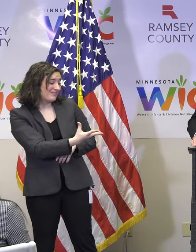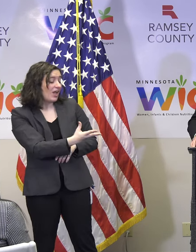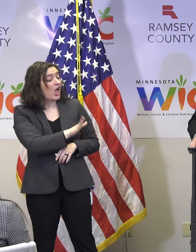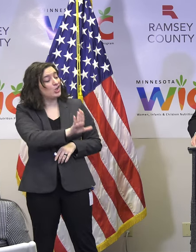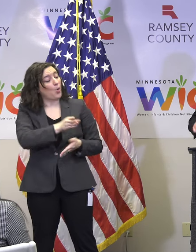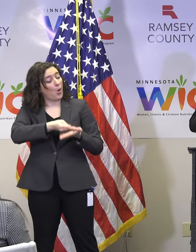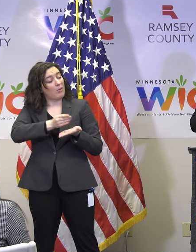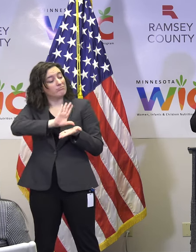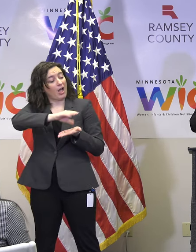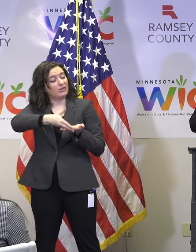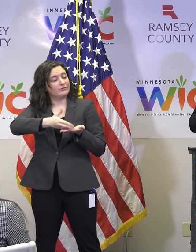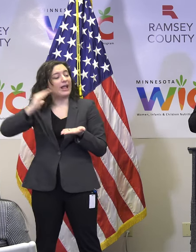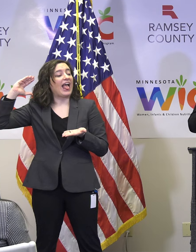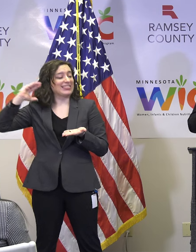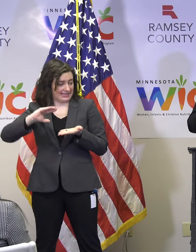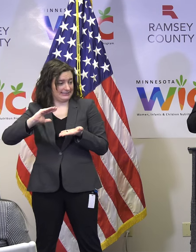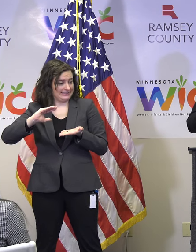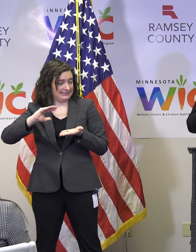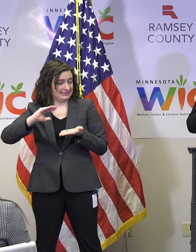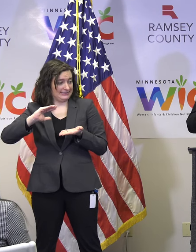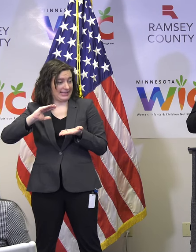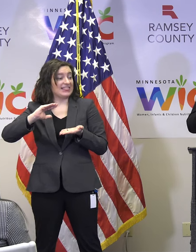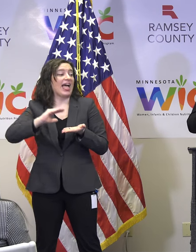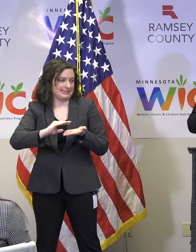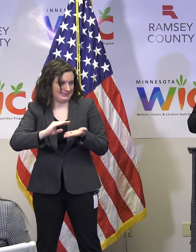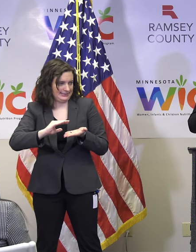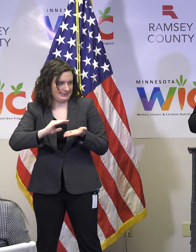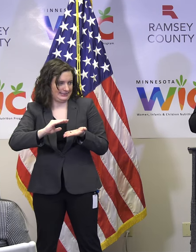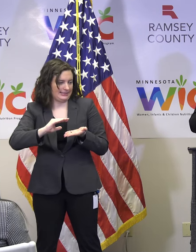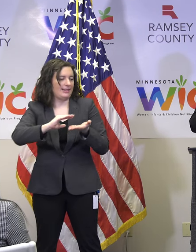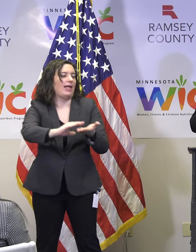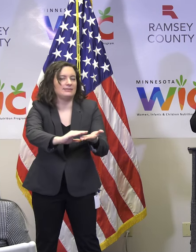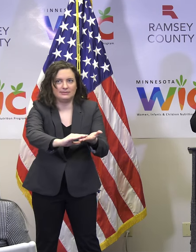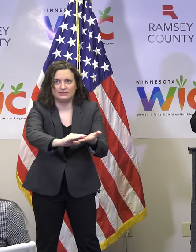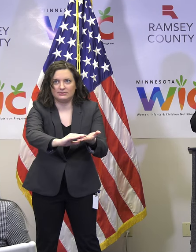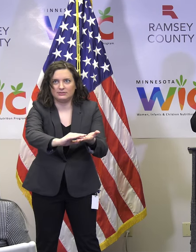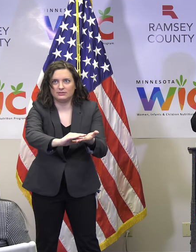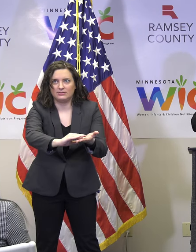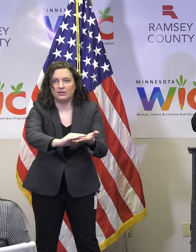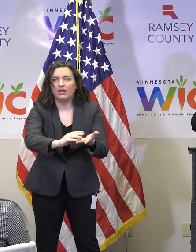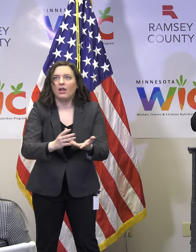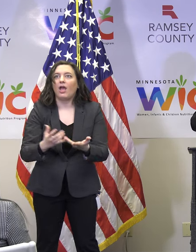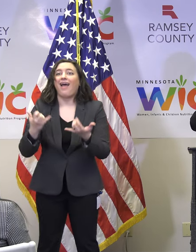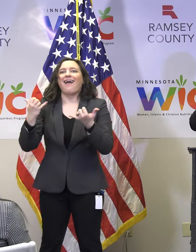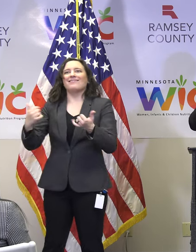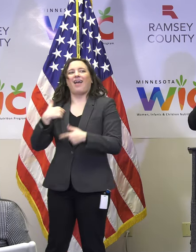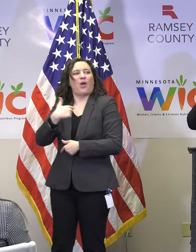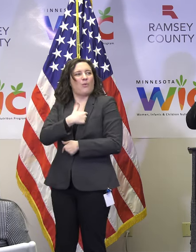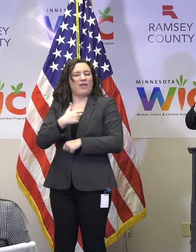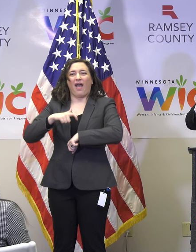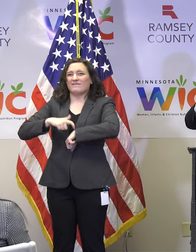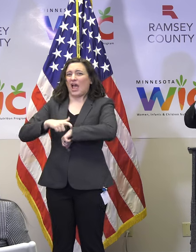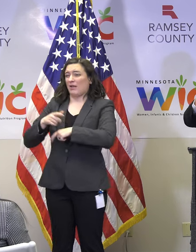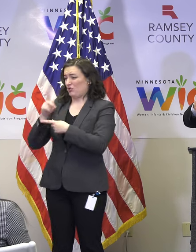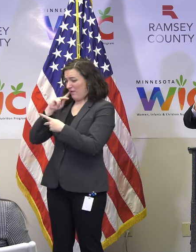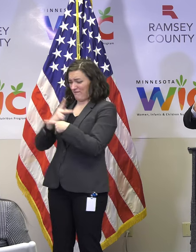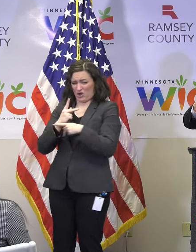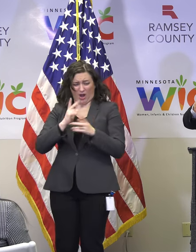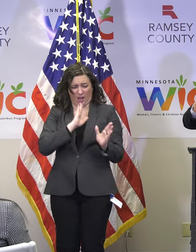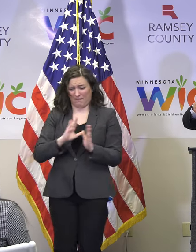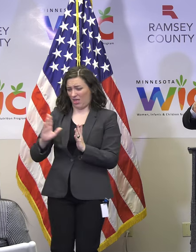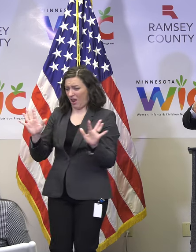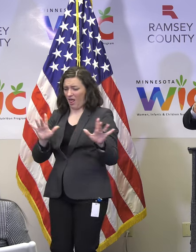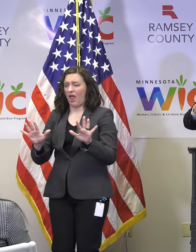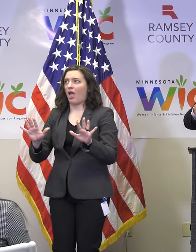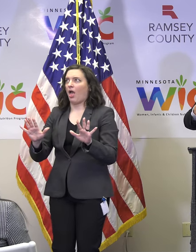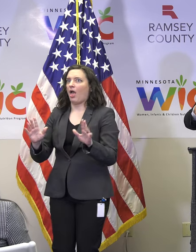before, shortening the amount of time to manage that budget cut, it exacerbates the